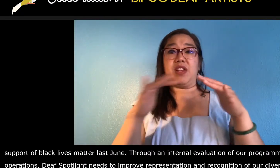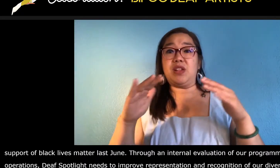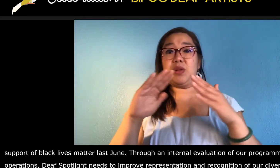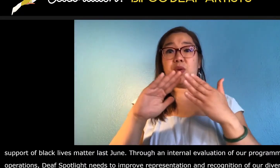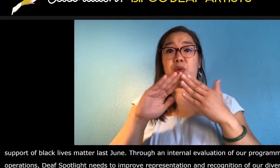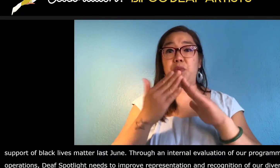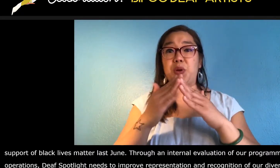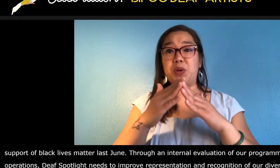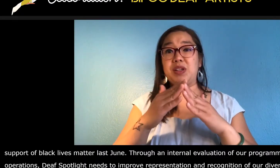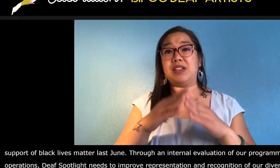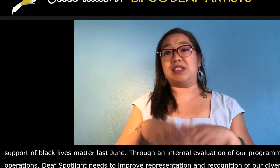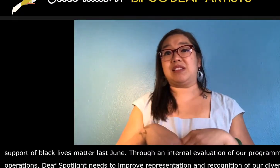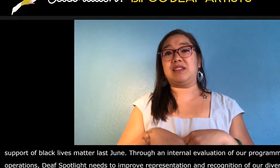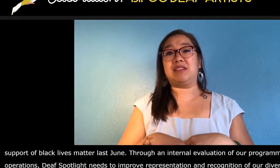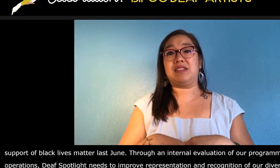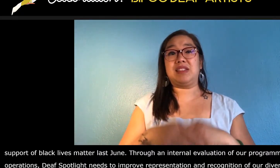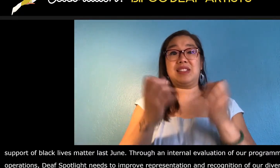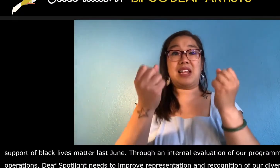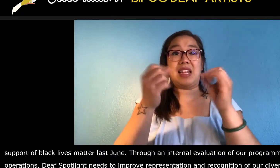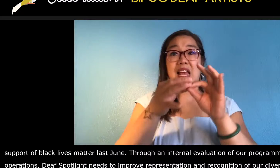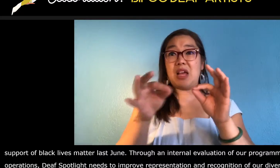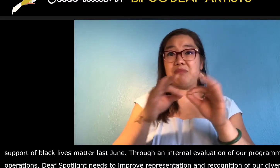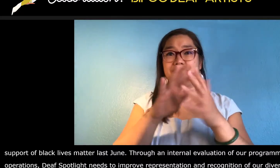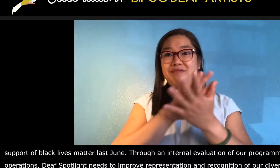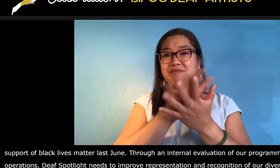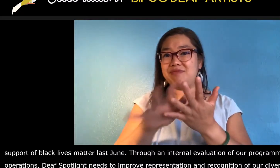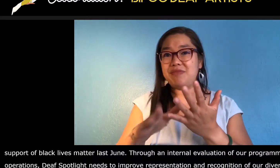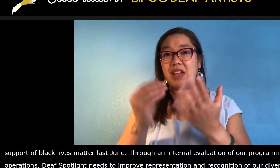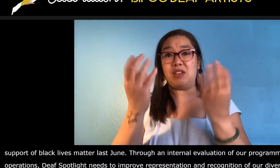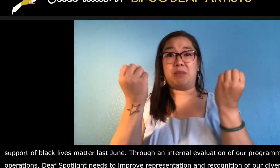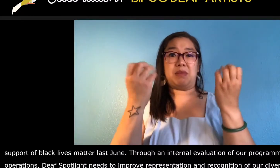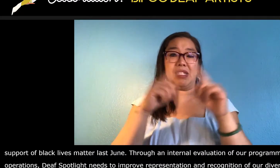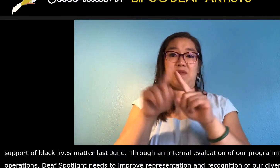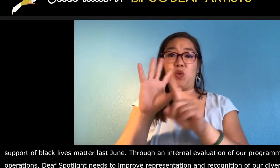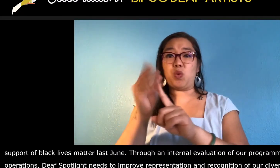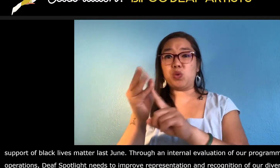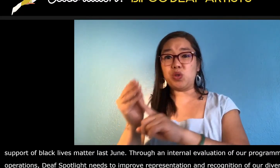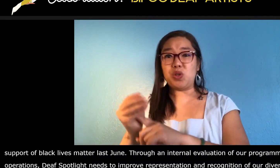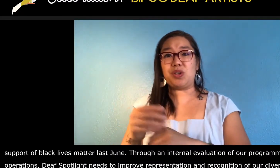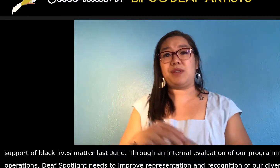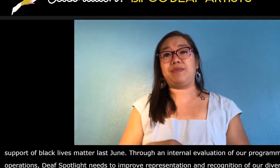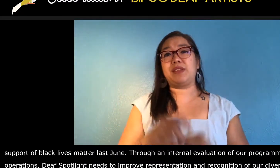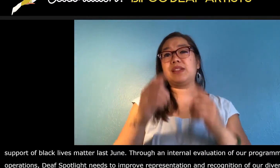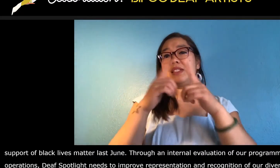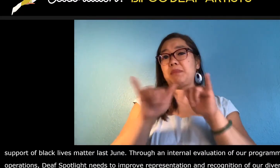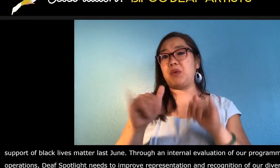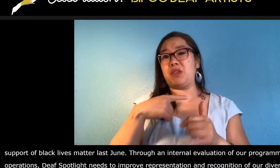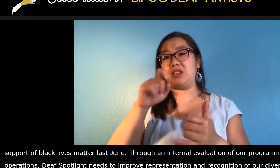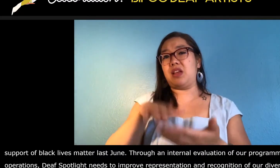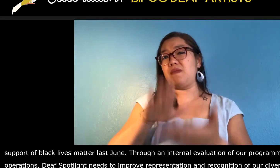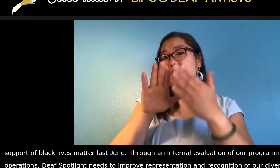diverse signing community and the variety of cultures we represent.